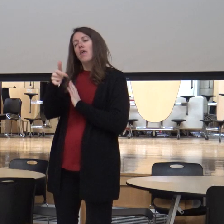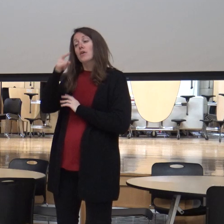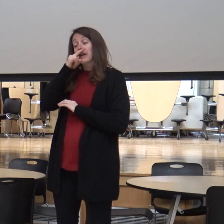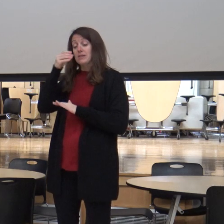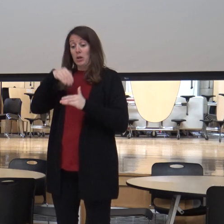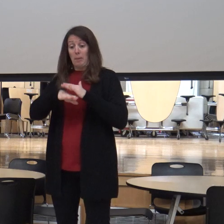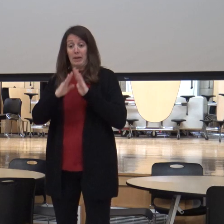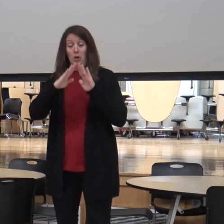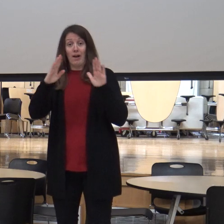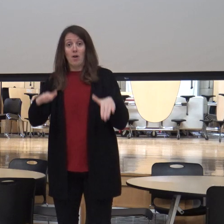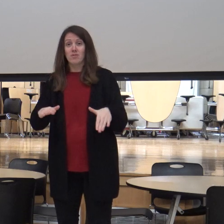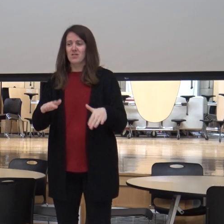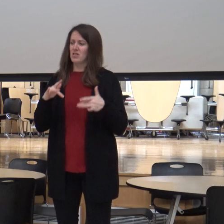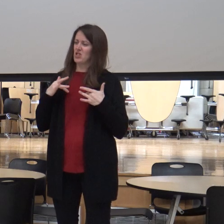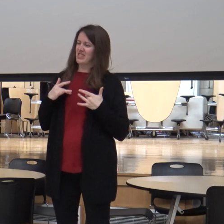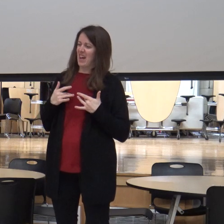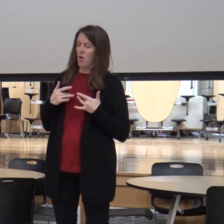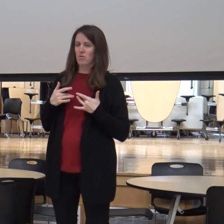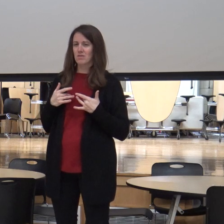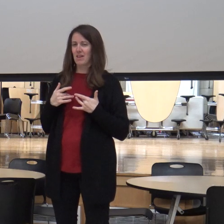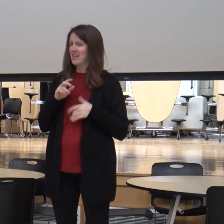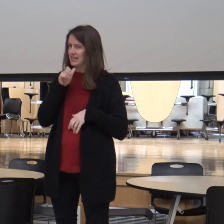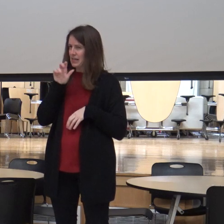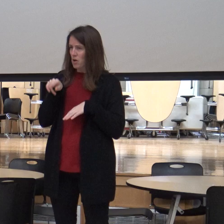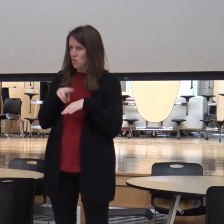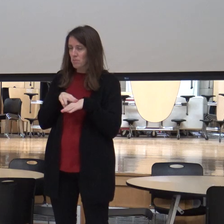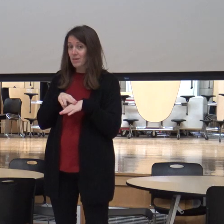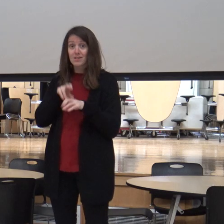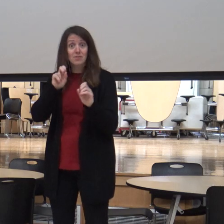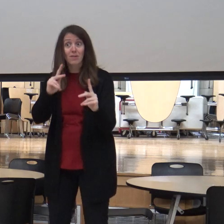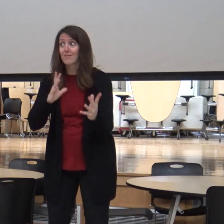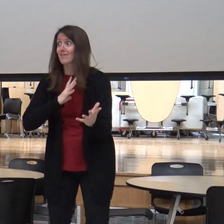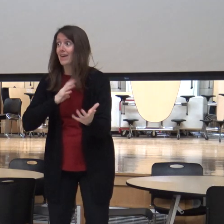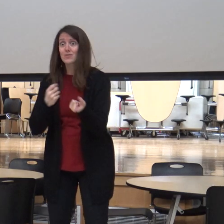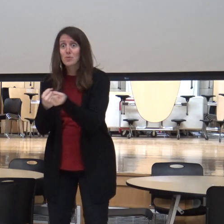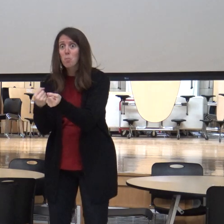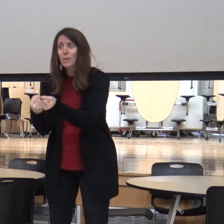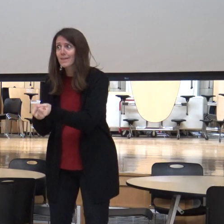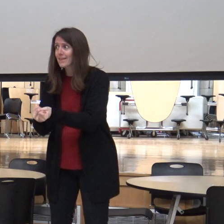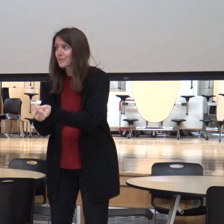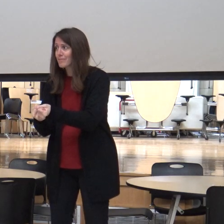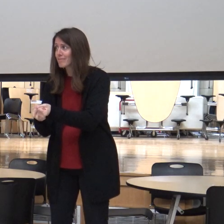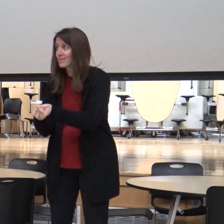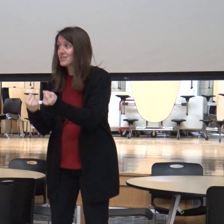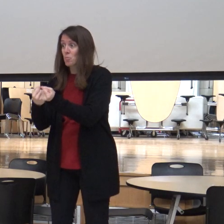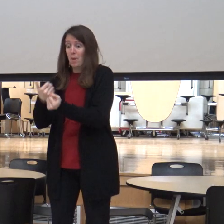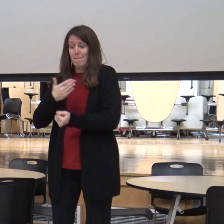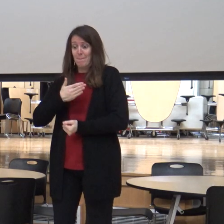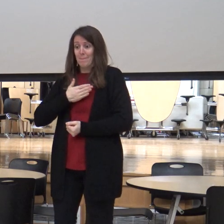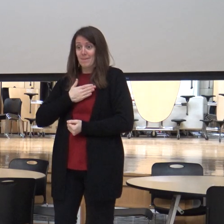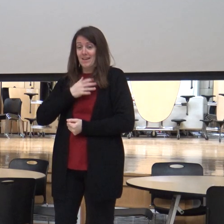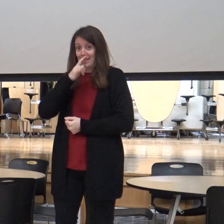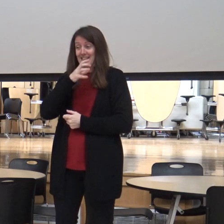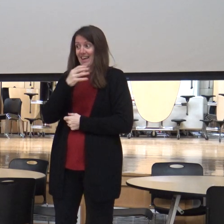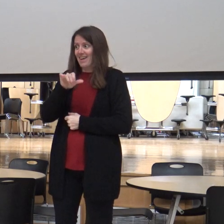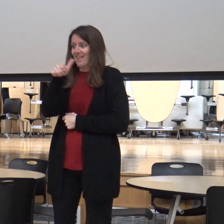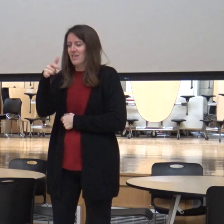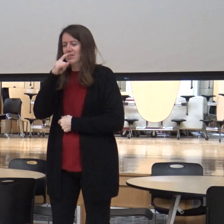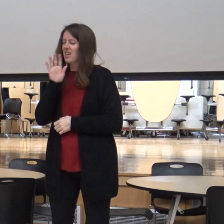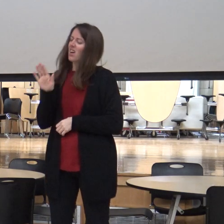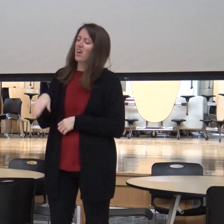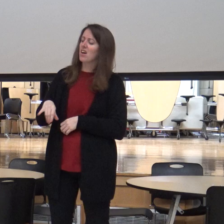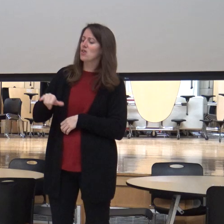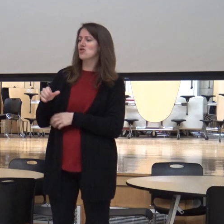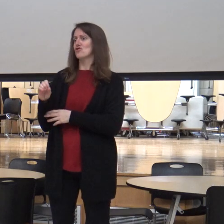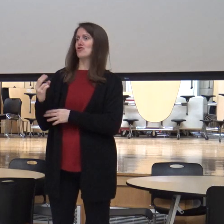normally down, that's okay. Let's support each other. Let's support everybody else's kids too. Hey, little Johnny, I know that it looks like you're struggling with it. Tell